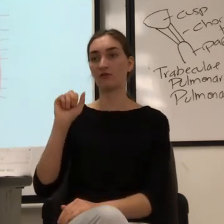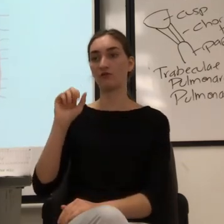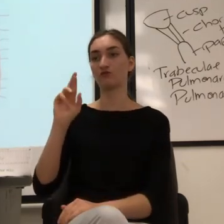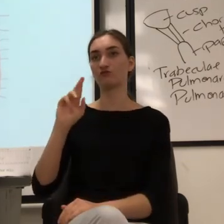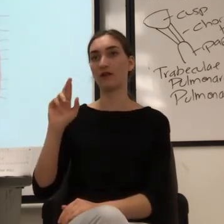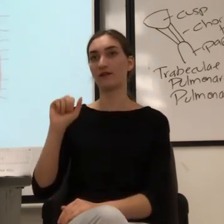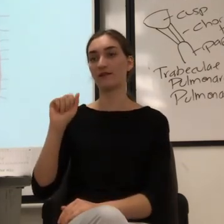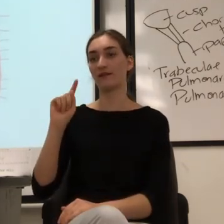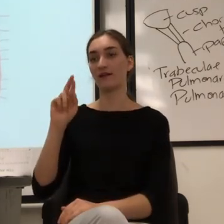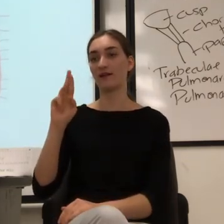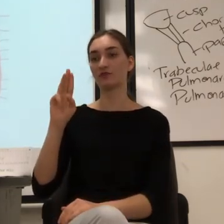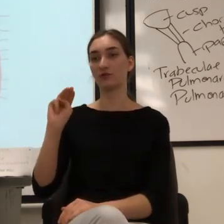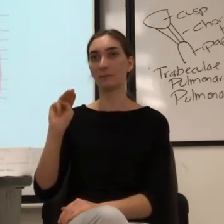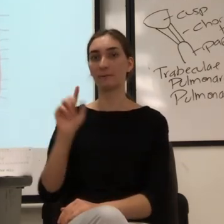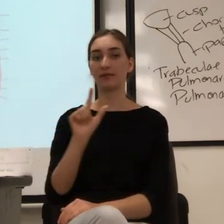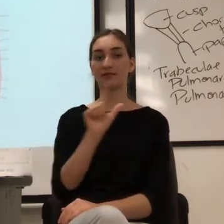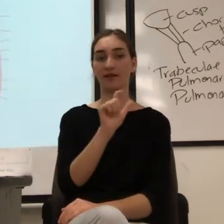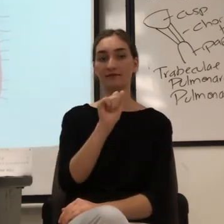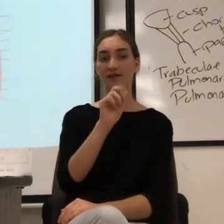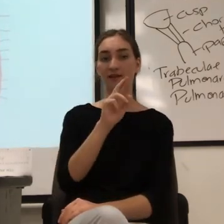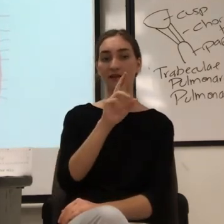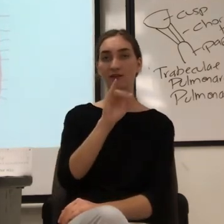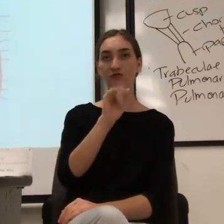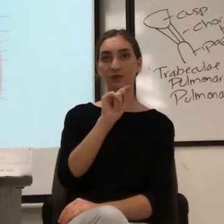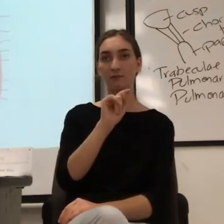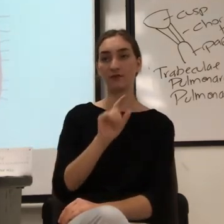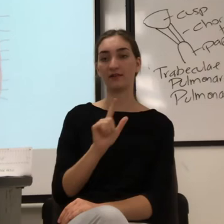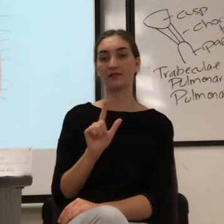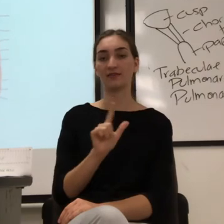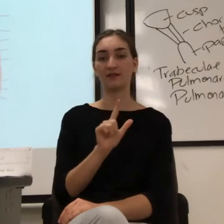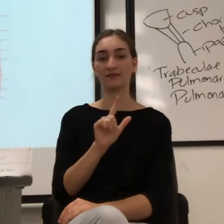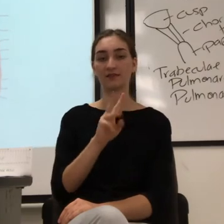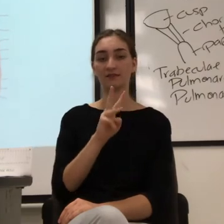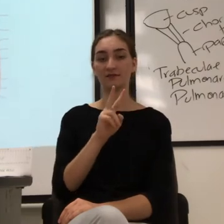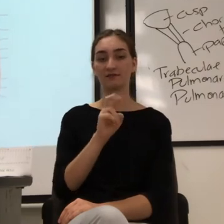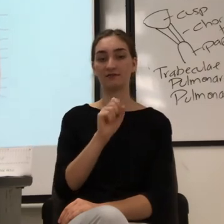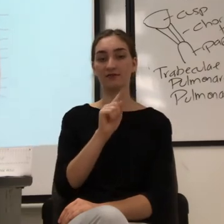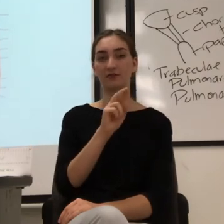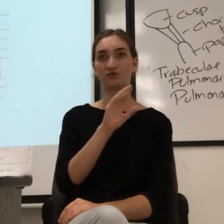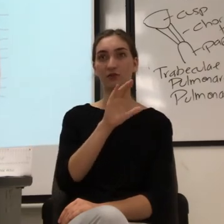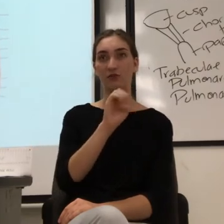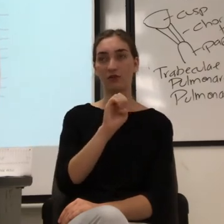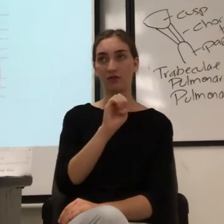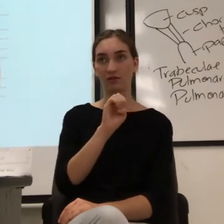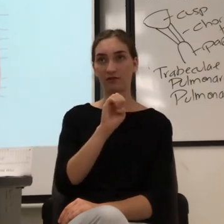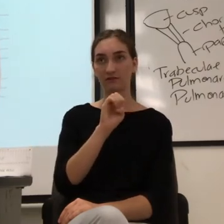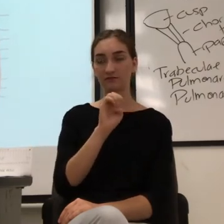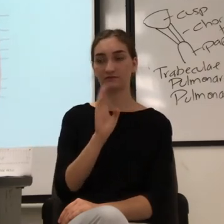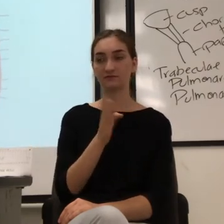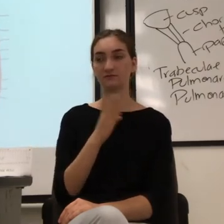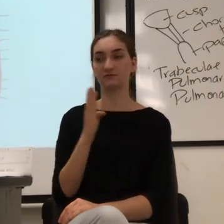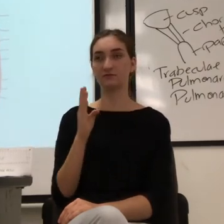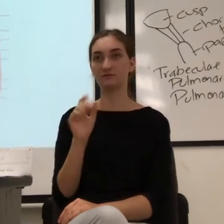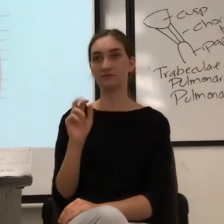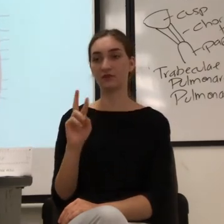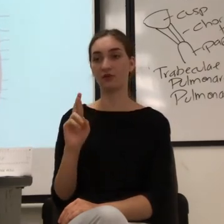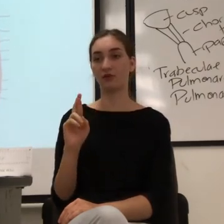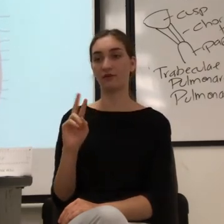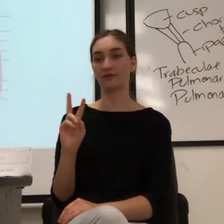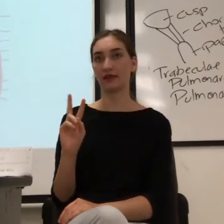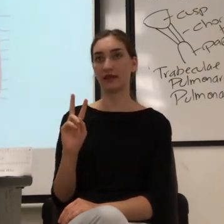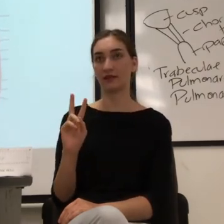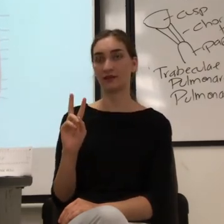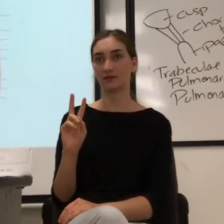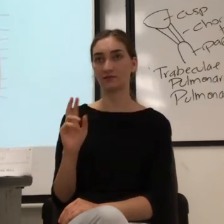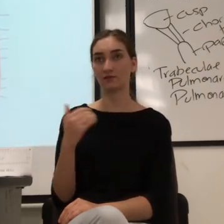atrium, left atrium, left ventricle, you got an interventricular septum, and then RV. Okay,